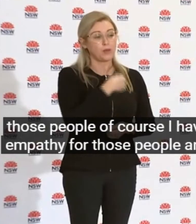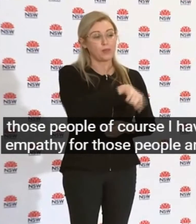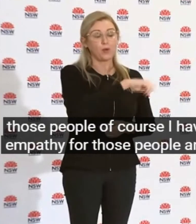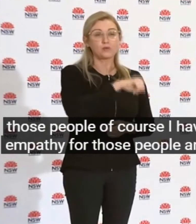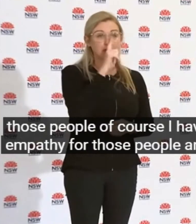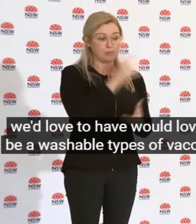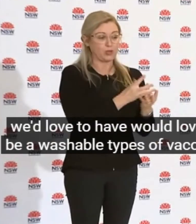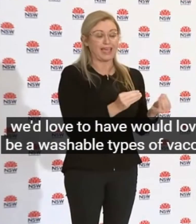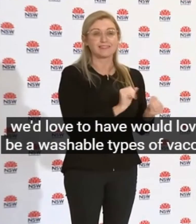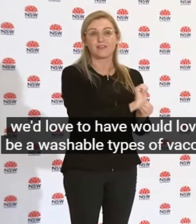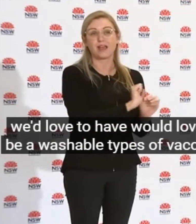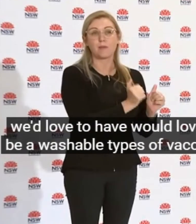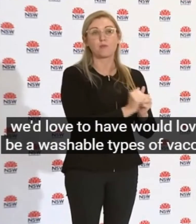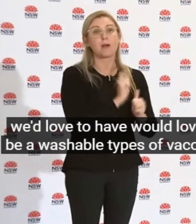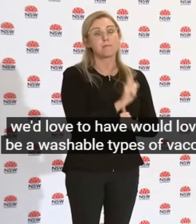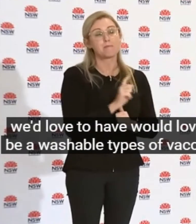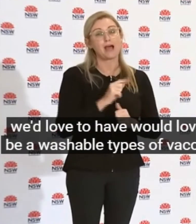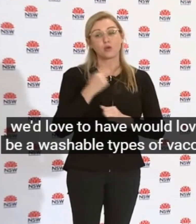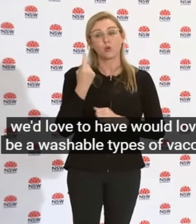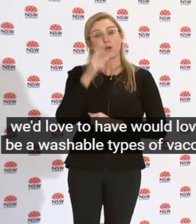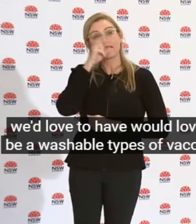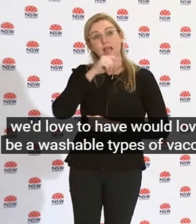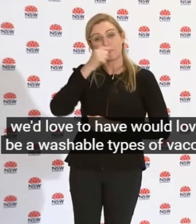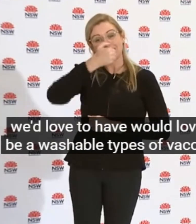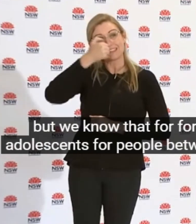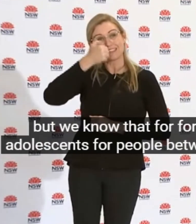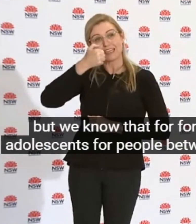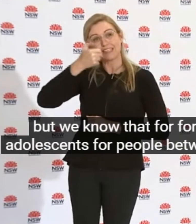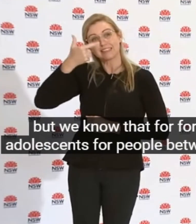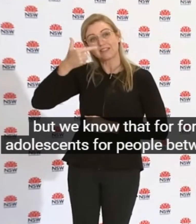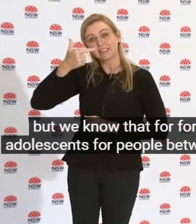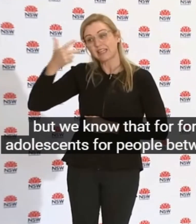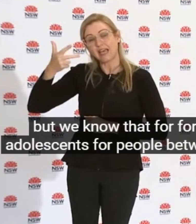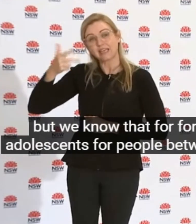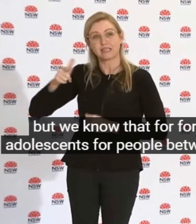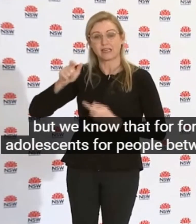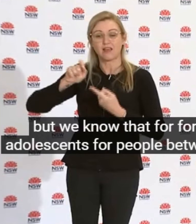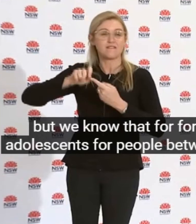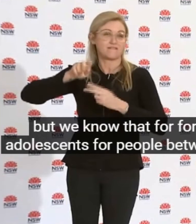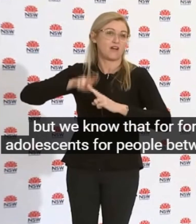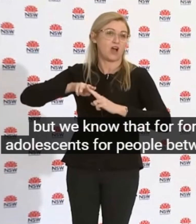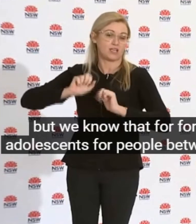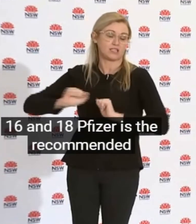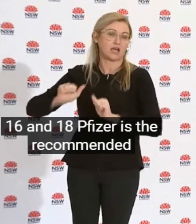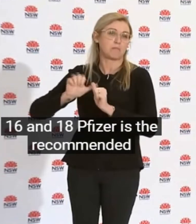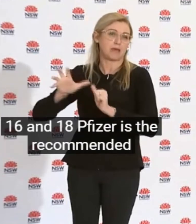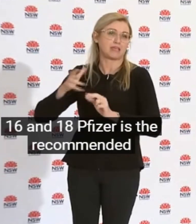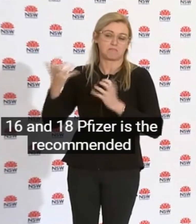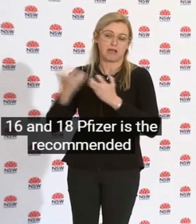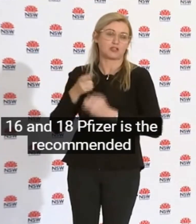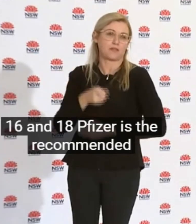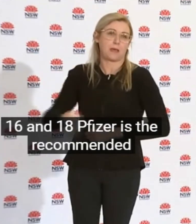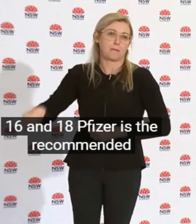for adolescents, for people between 16 and 18, Pfizer is the recommended vaccine for them, and it's only